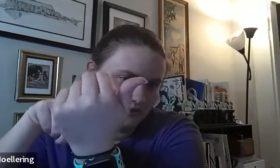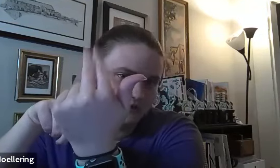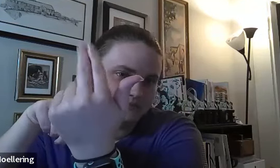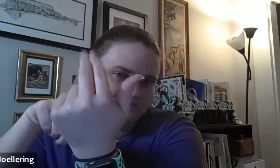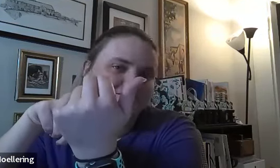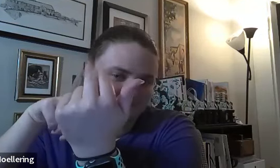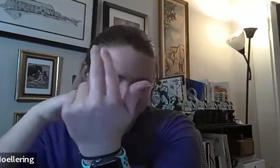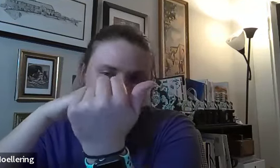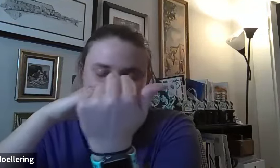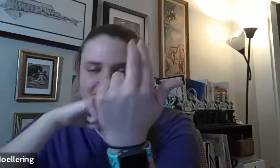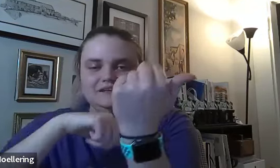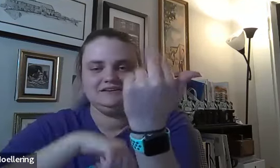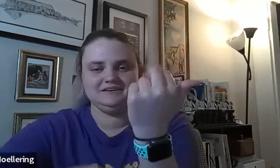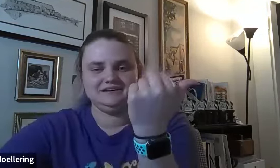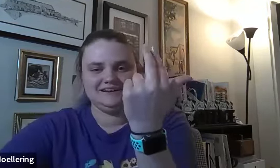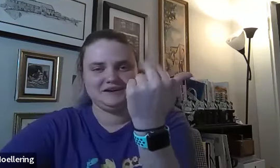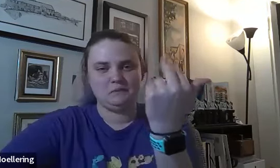3. Good. Okay.